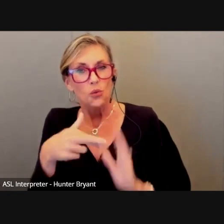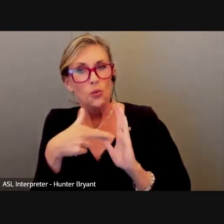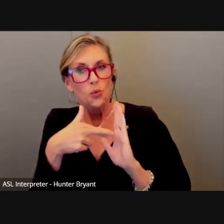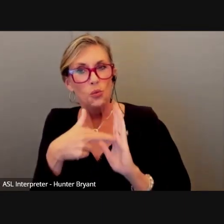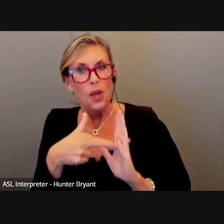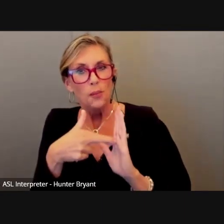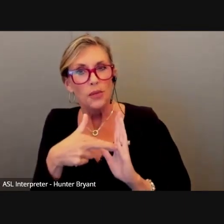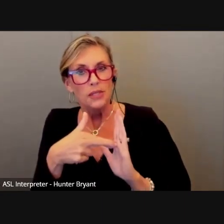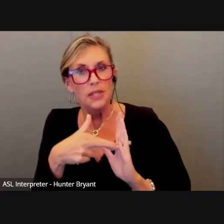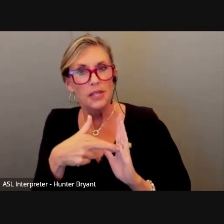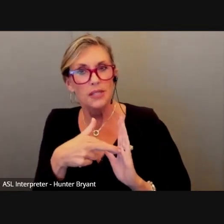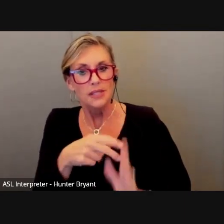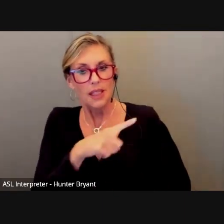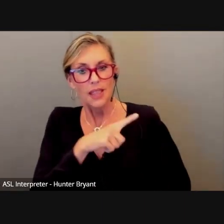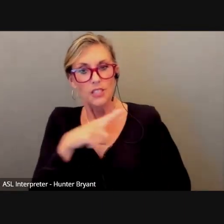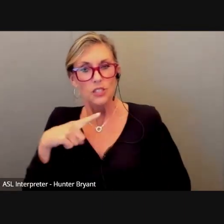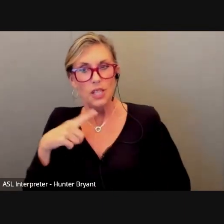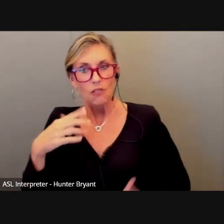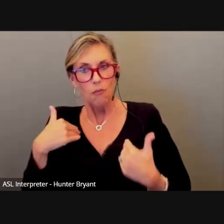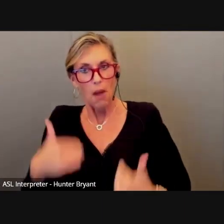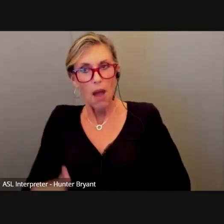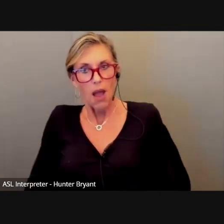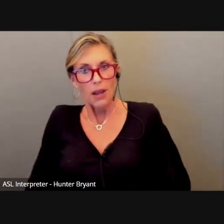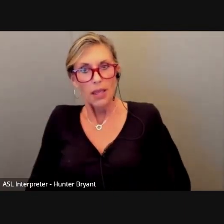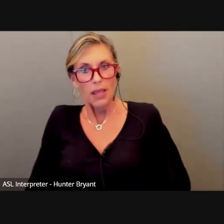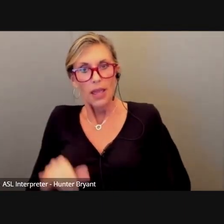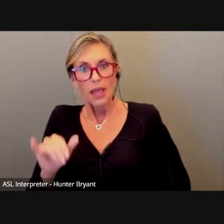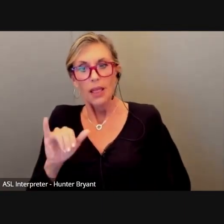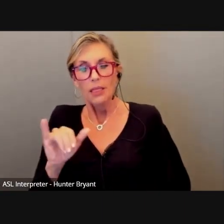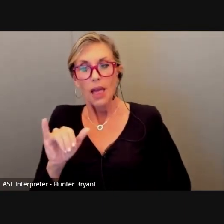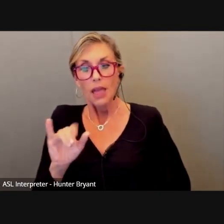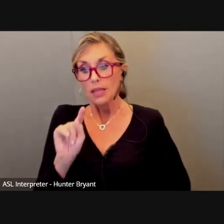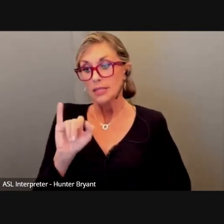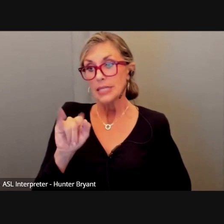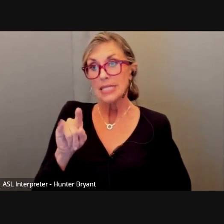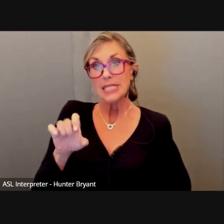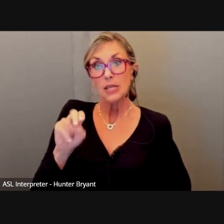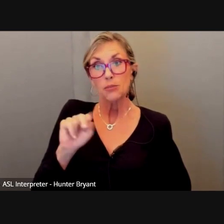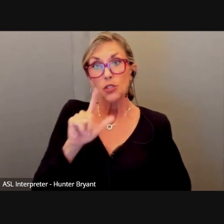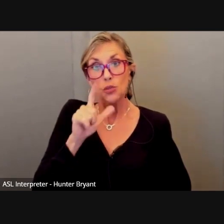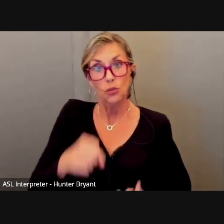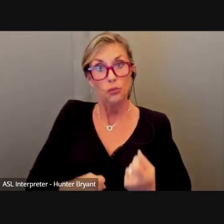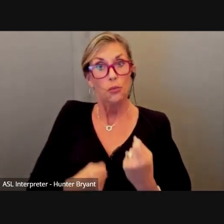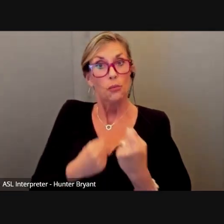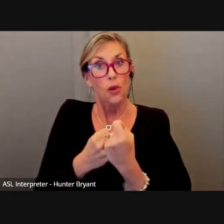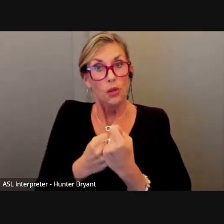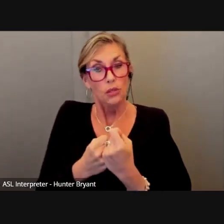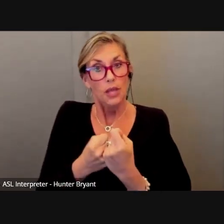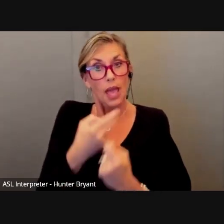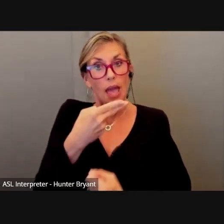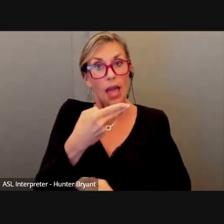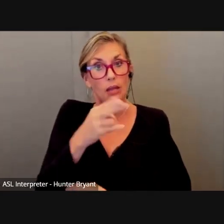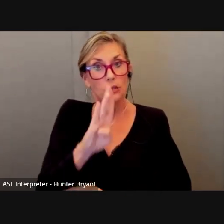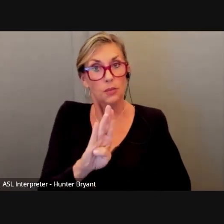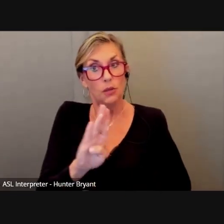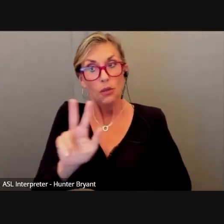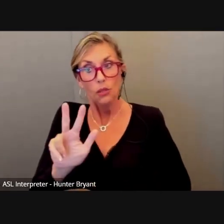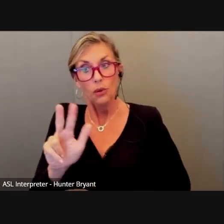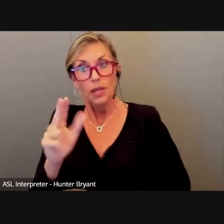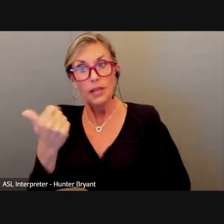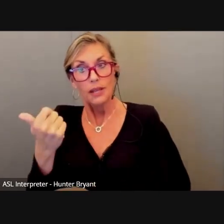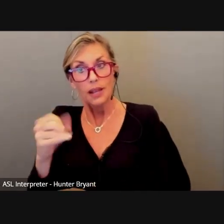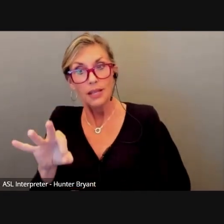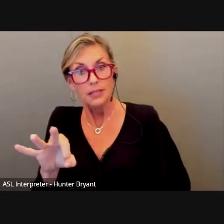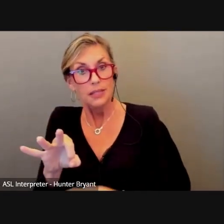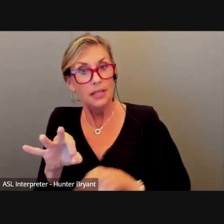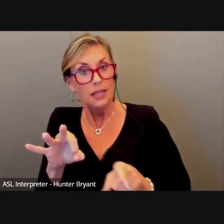that's a proponent of this House Bill 319, and Dr. Shack, what you just said